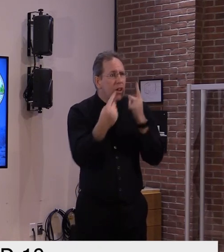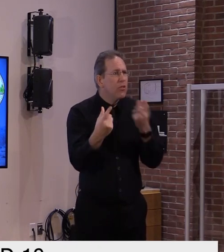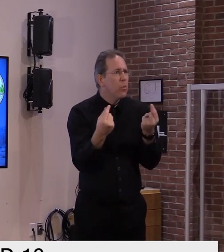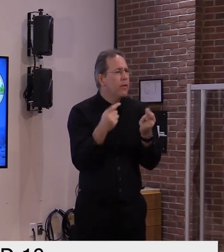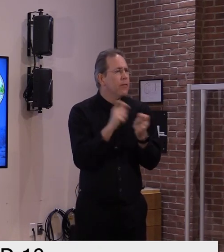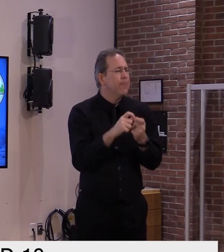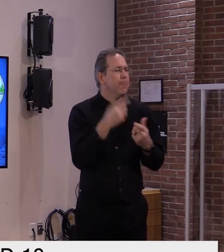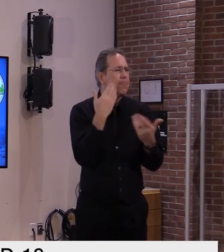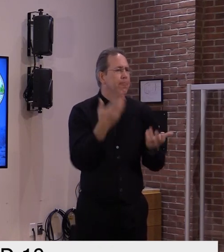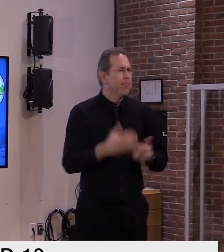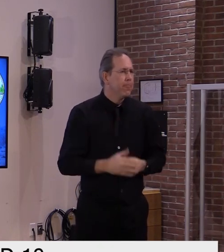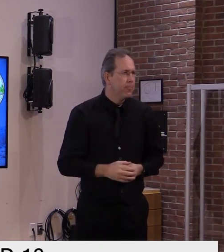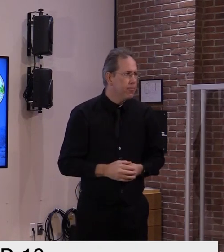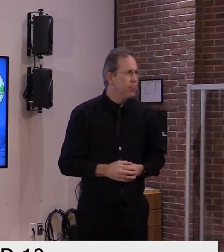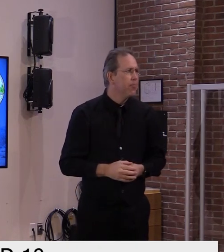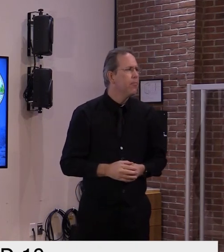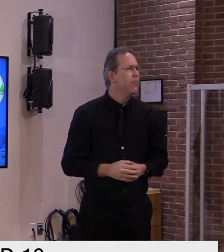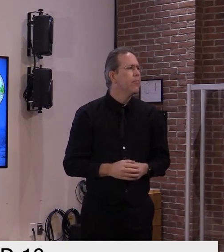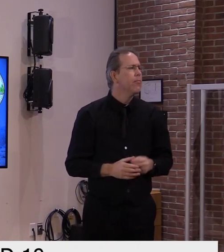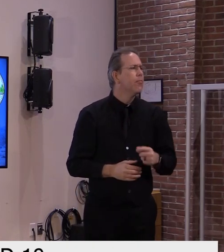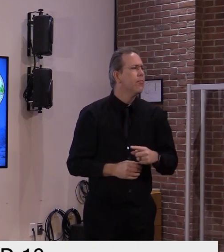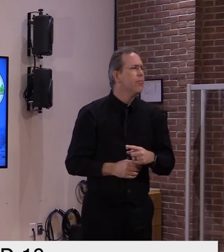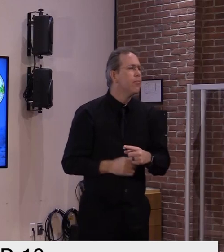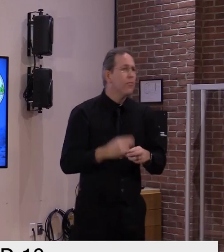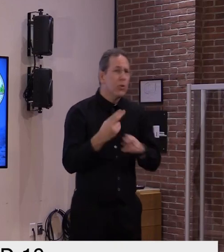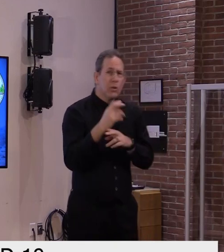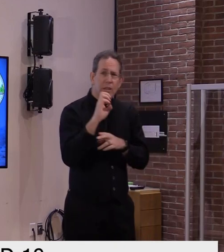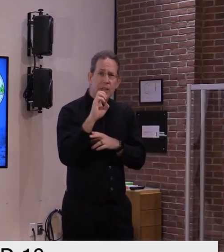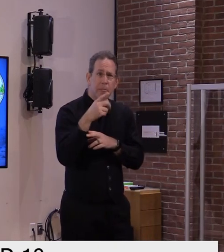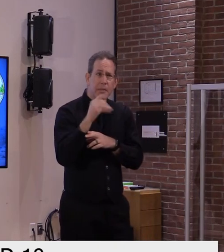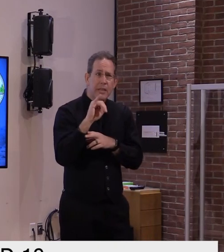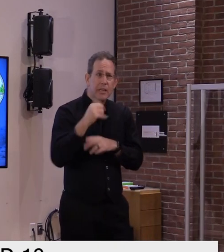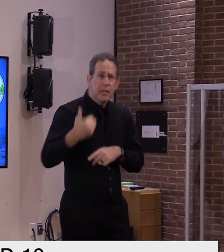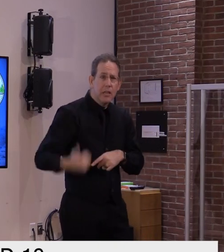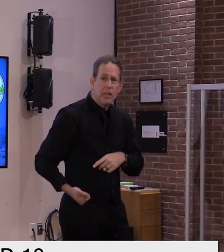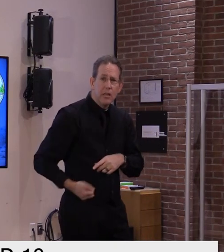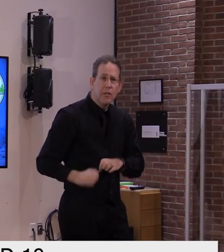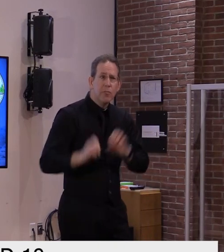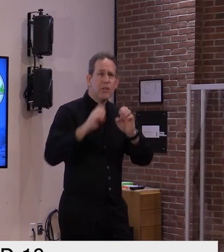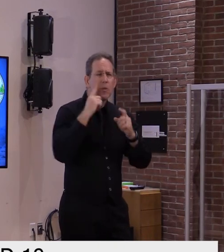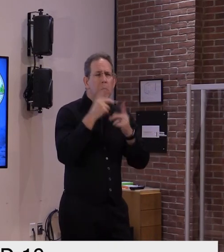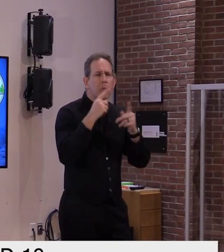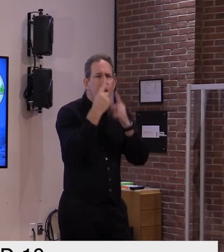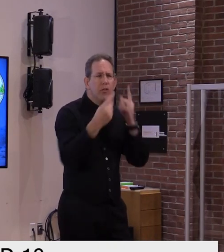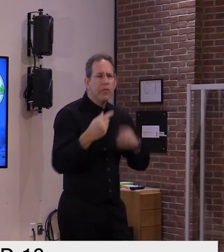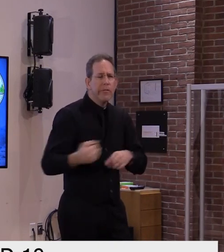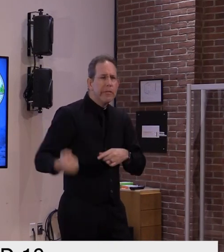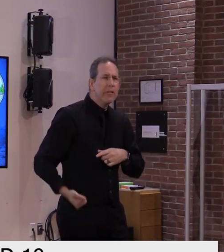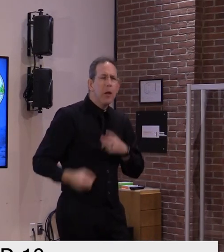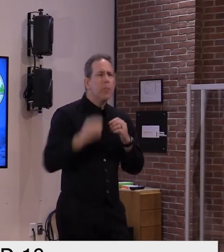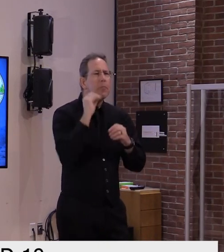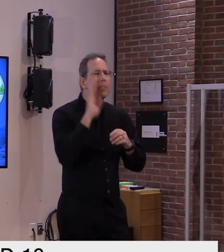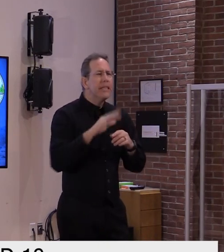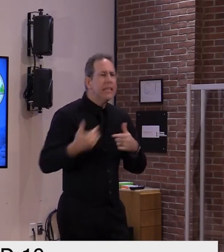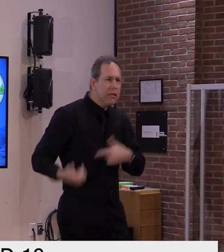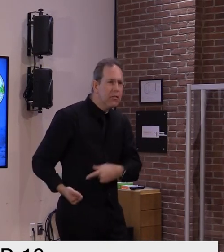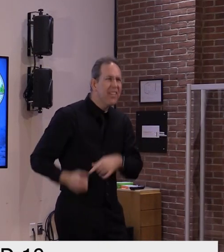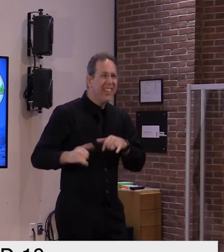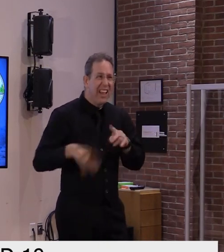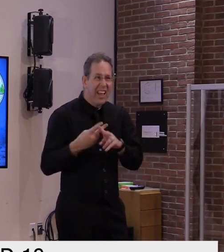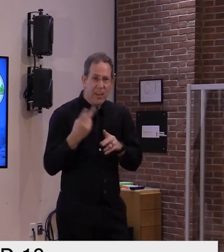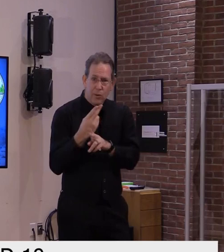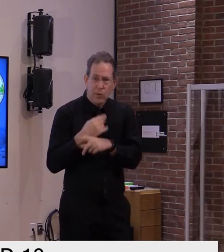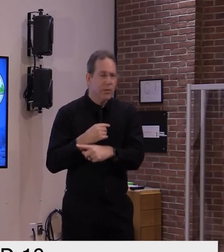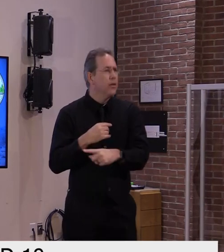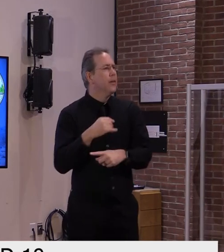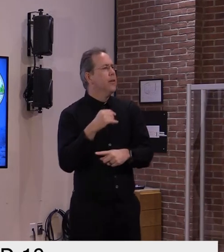that is the reason we have a 15-minute observation period and 30-minute observation period for anyone who's had a history of anaphylaxis. All right,